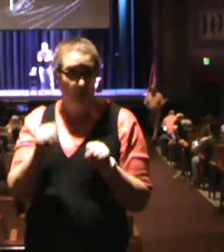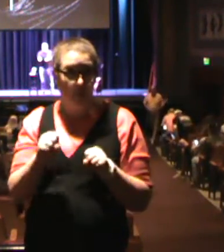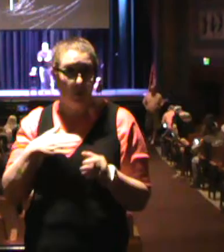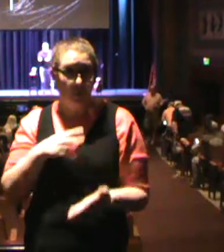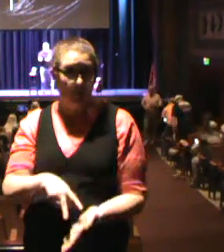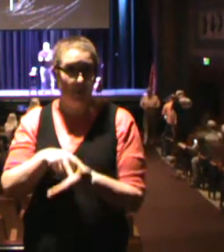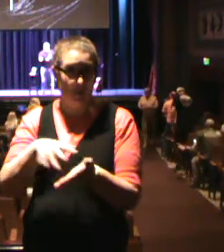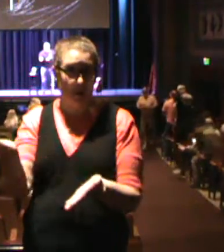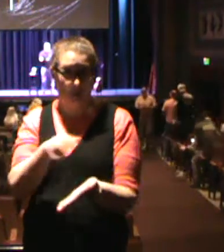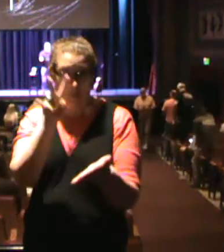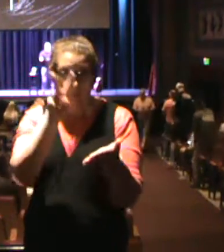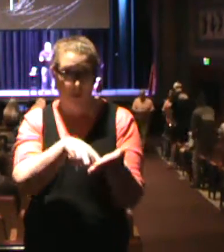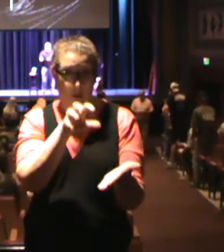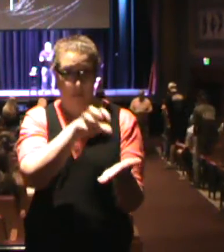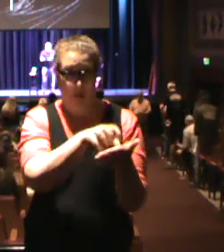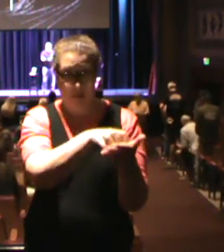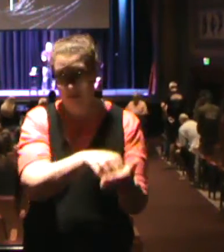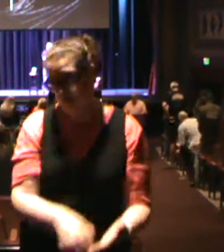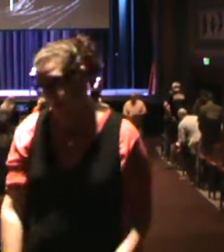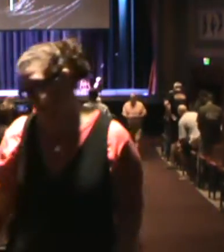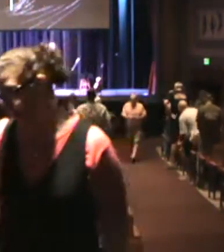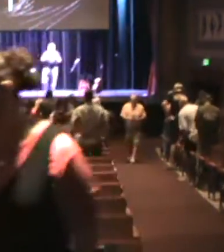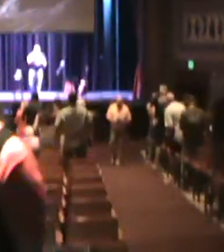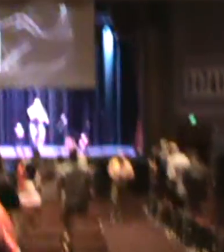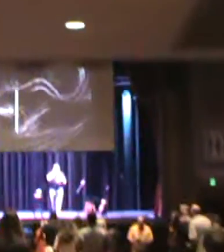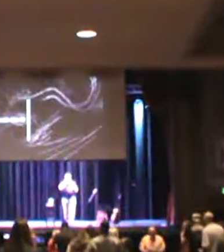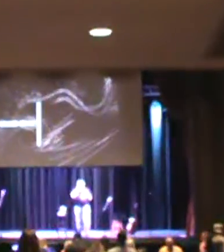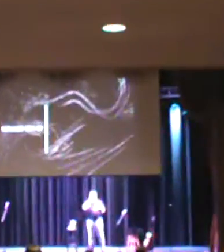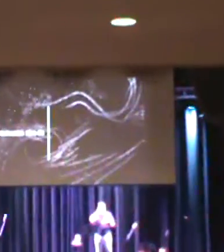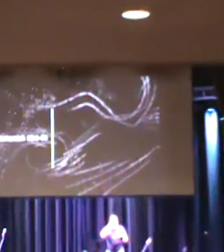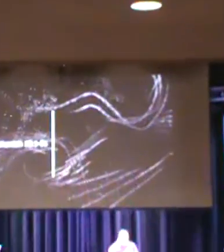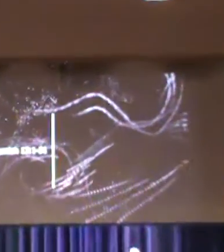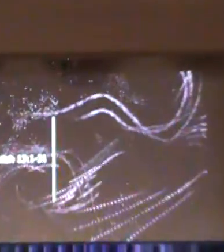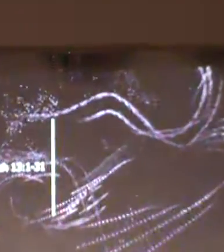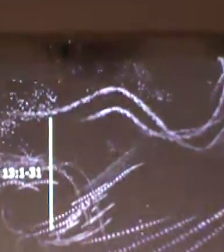reading God's Word. Nehemiah chapter 13.